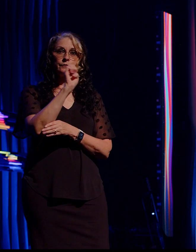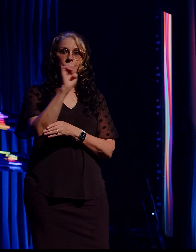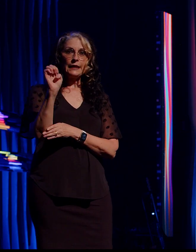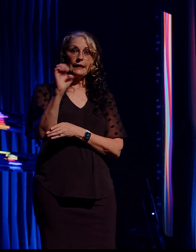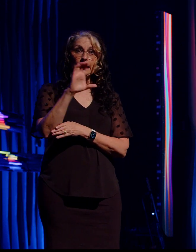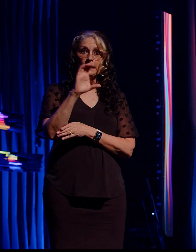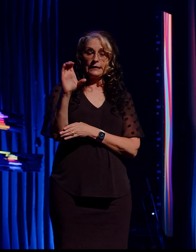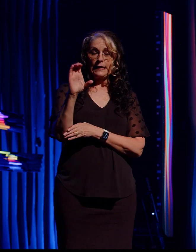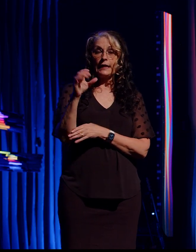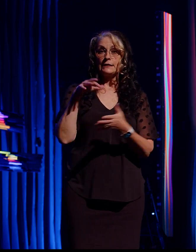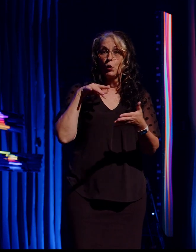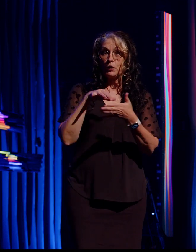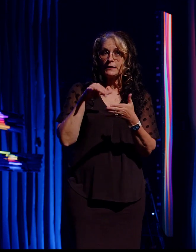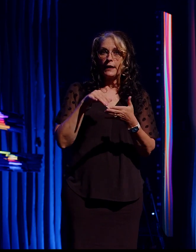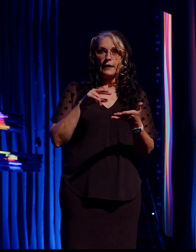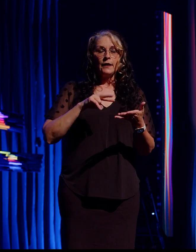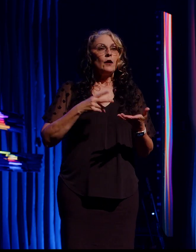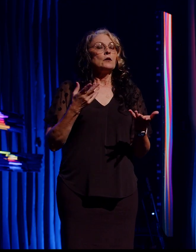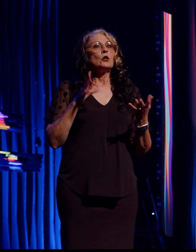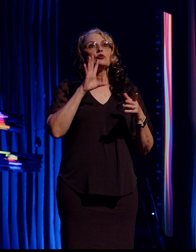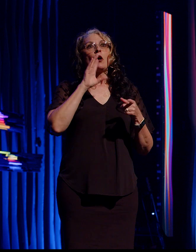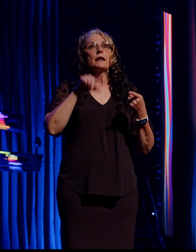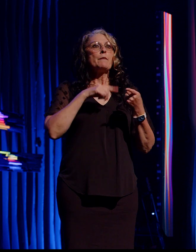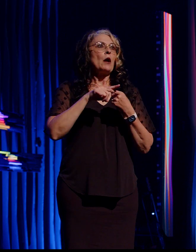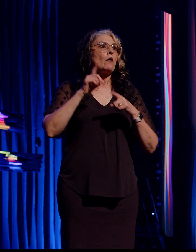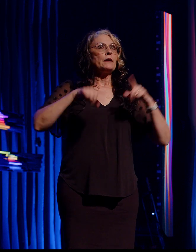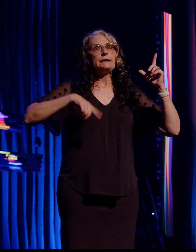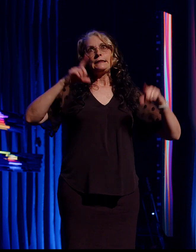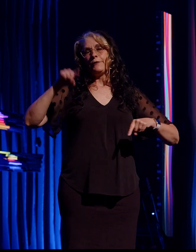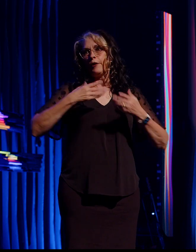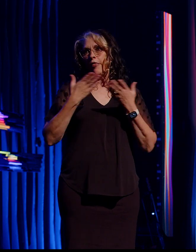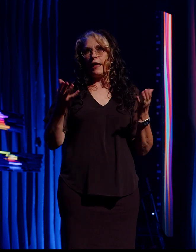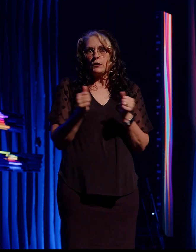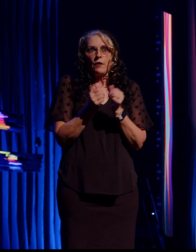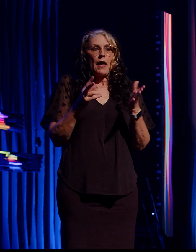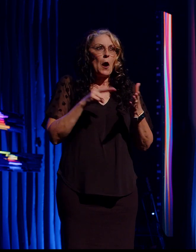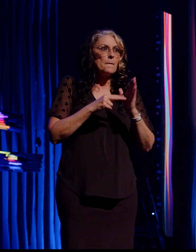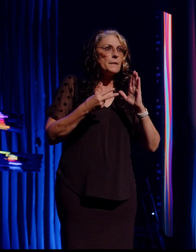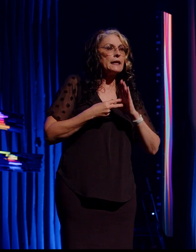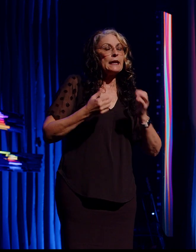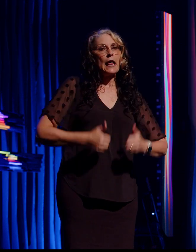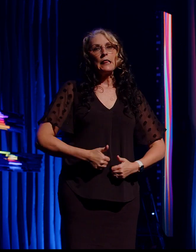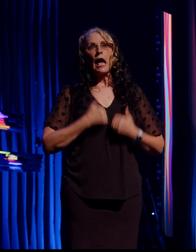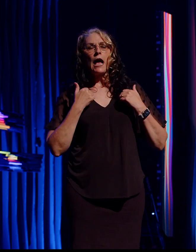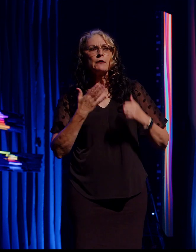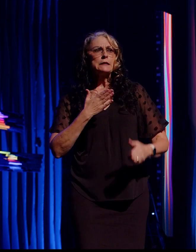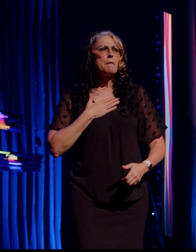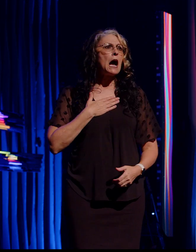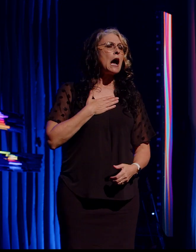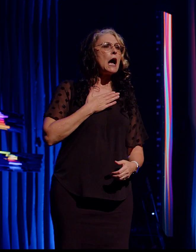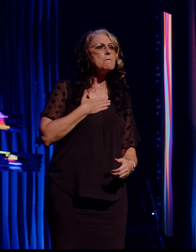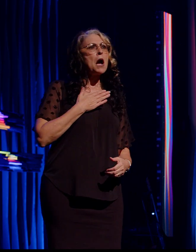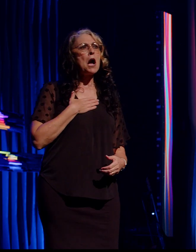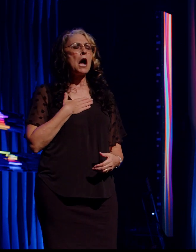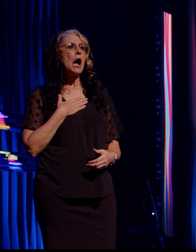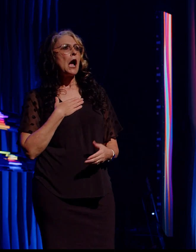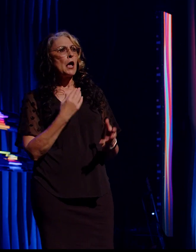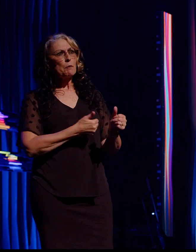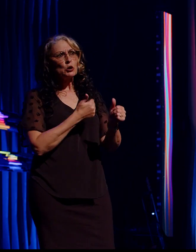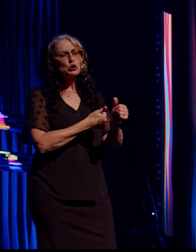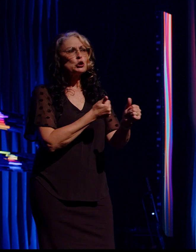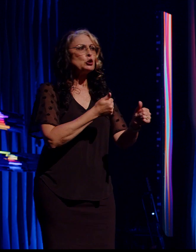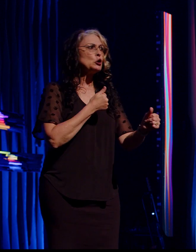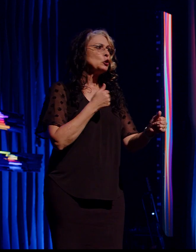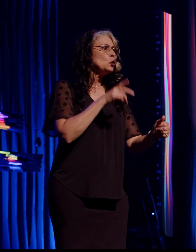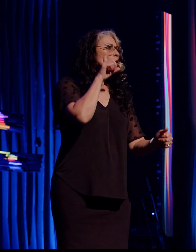Ecclesiastes. And it's talking about all the meaningless things in life, that if you just make your life about you going after what you want, whether it's possessions or wealth